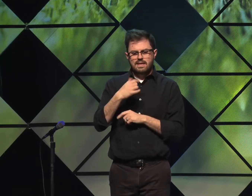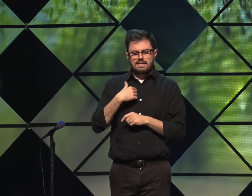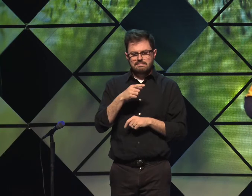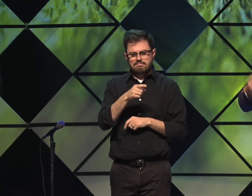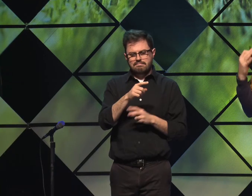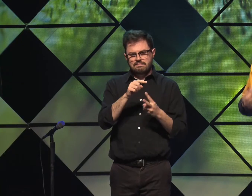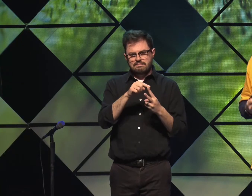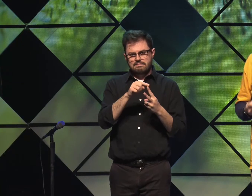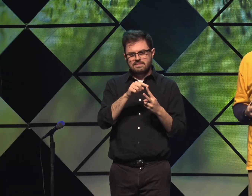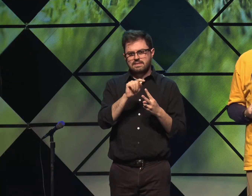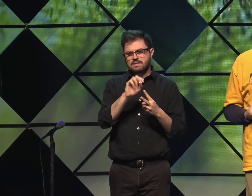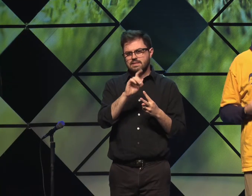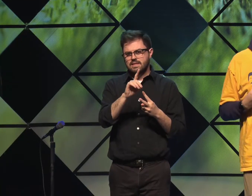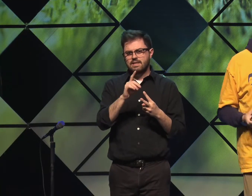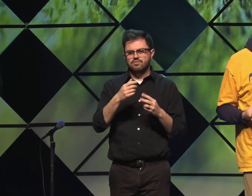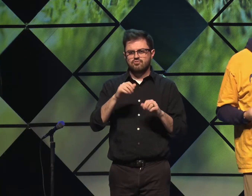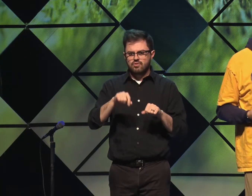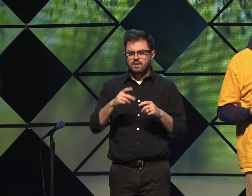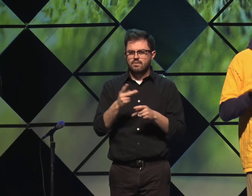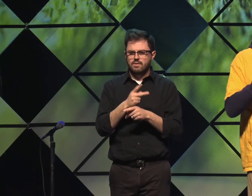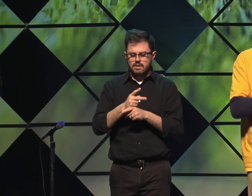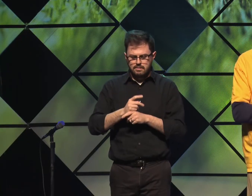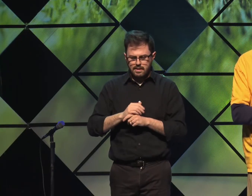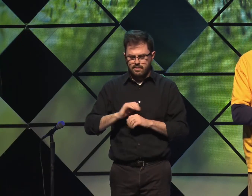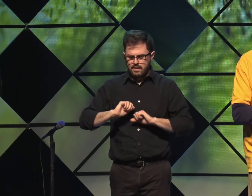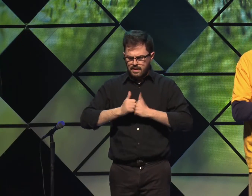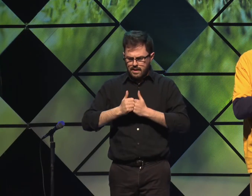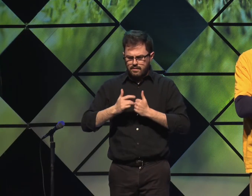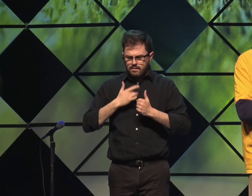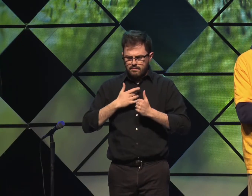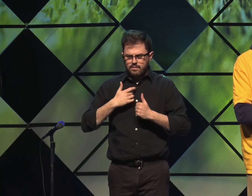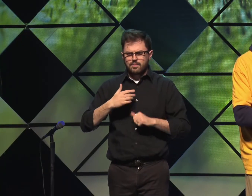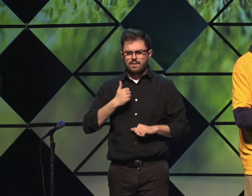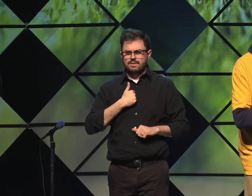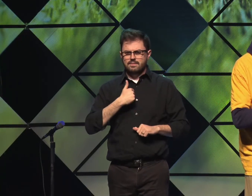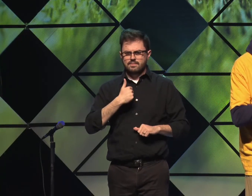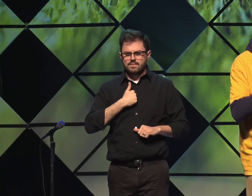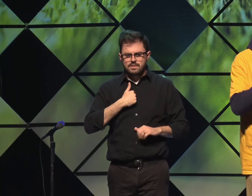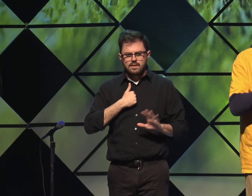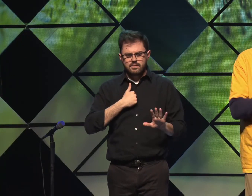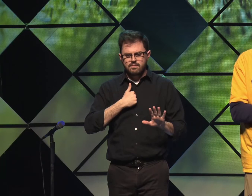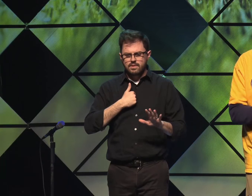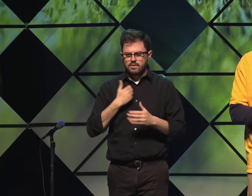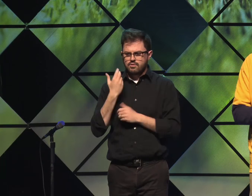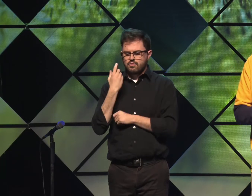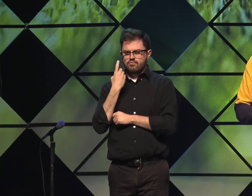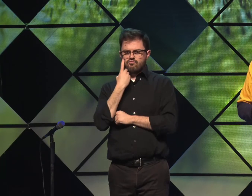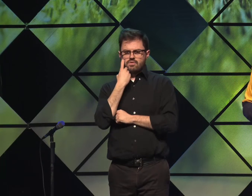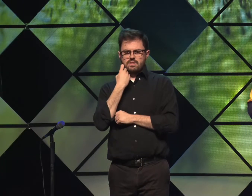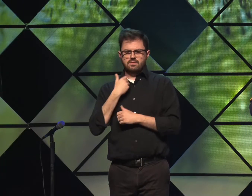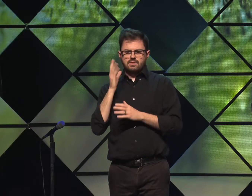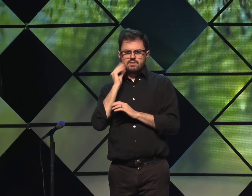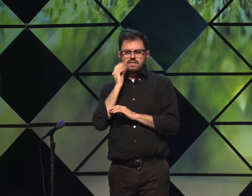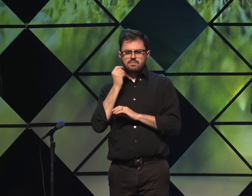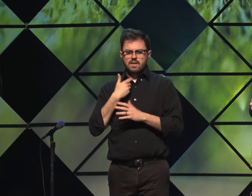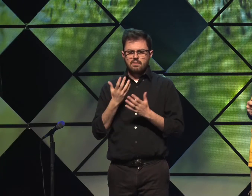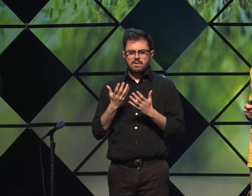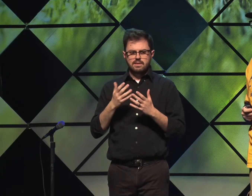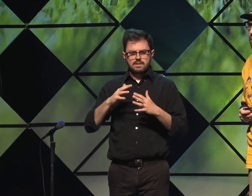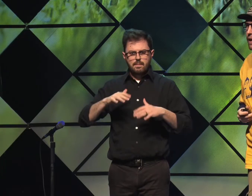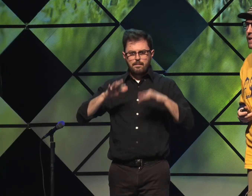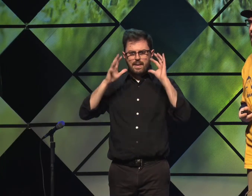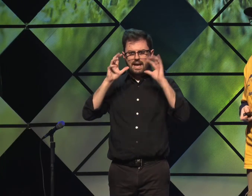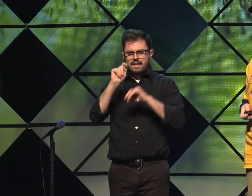himself, given that he has just been through kind of a major panic attack. He had another panic attack. He